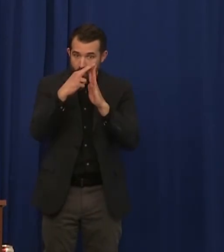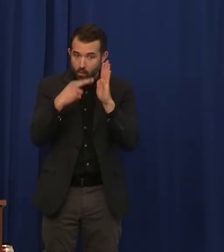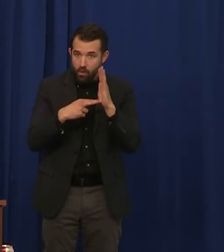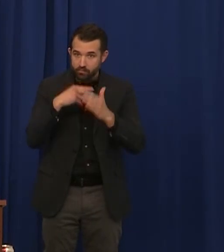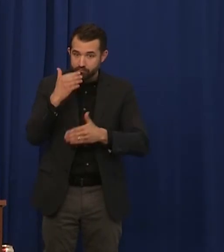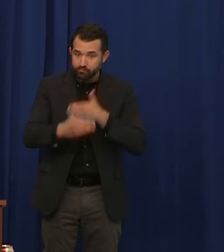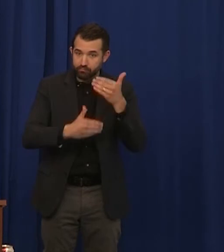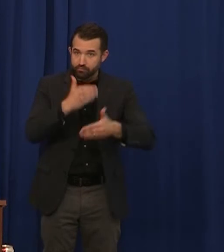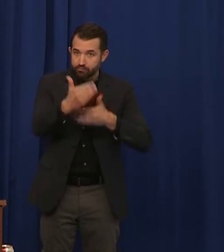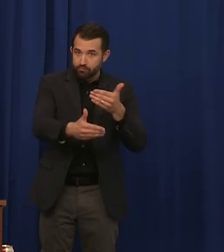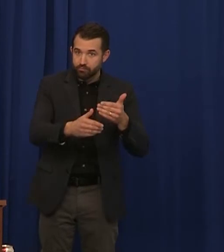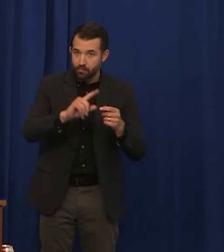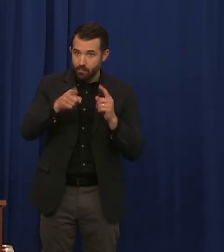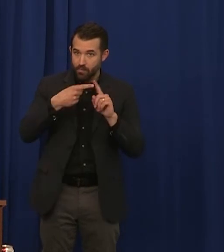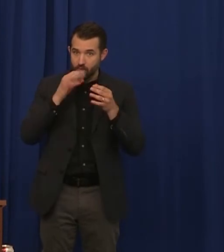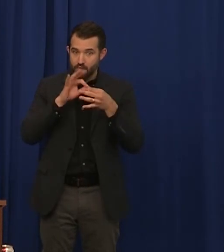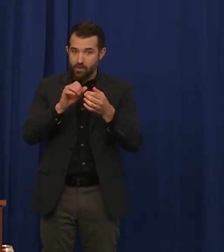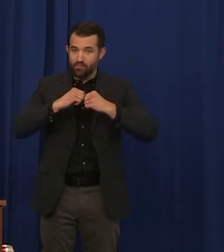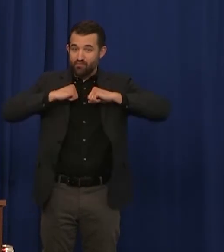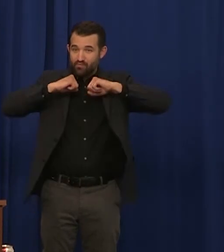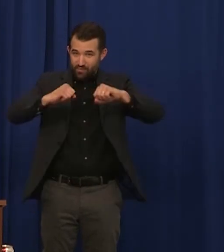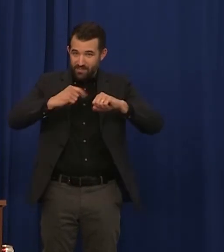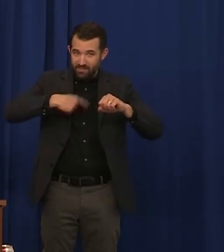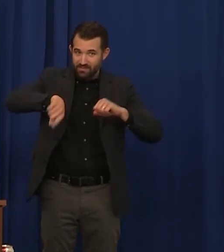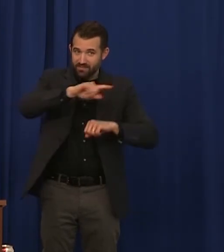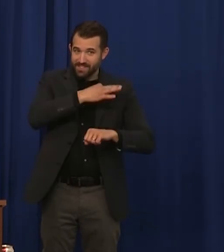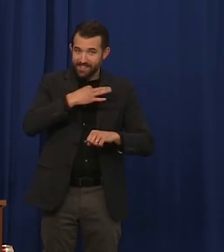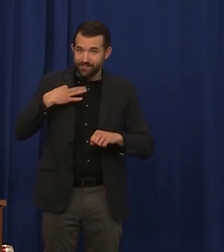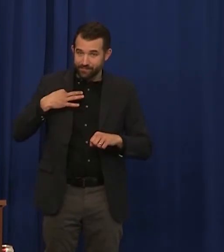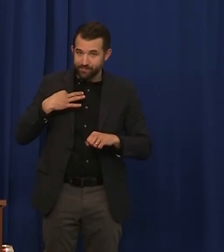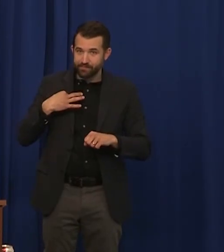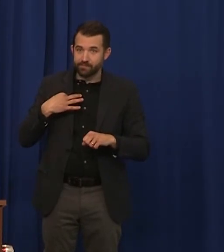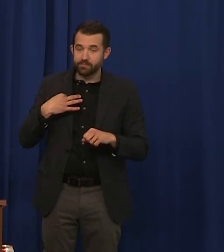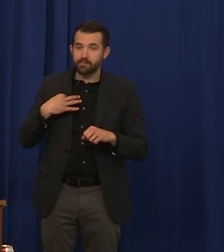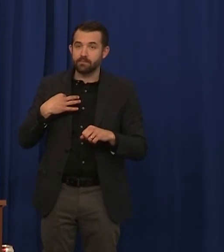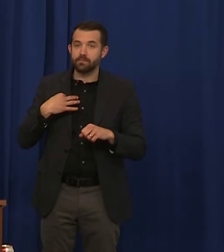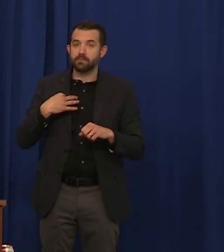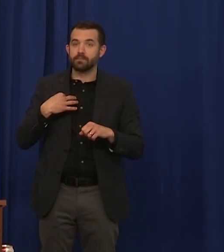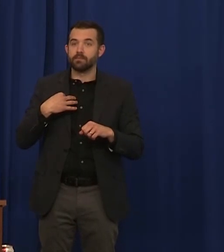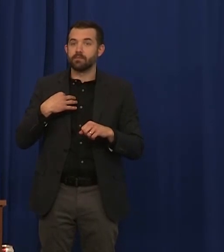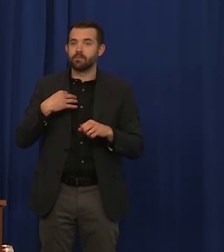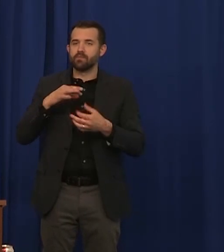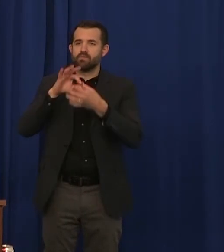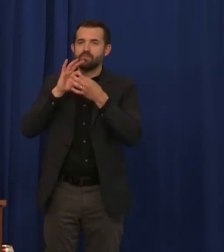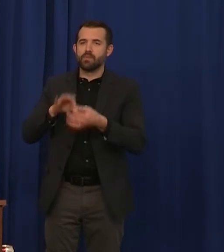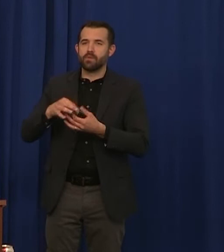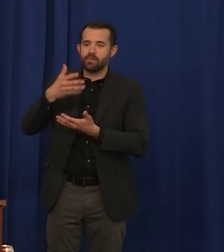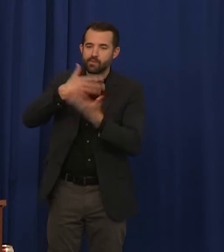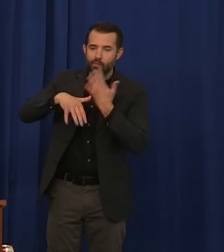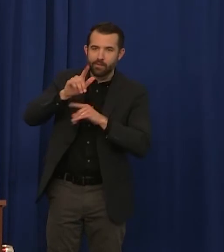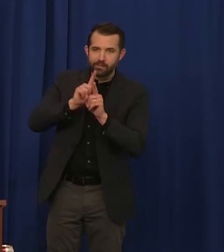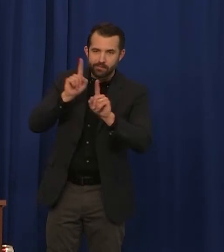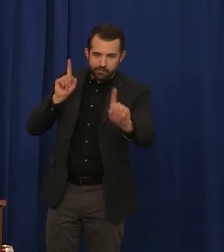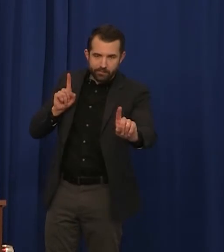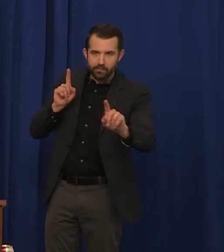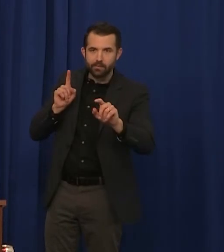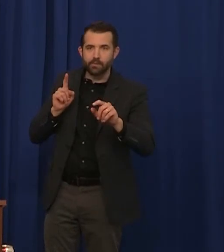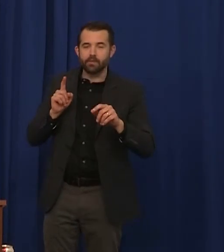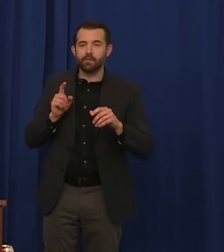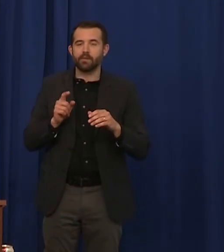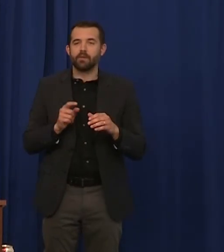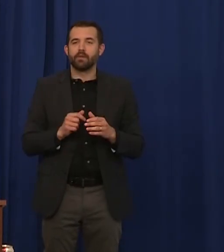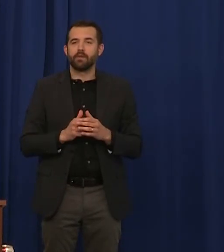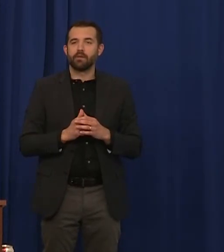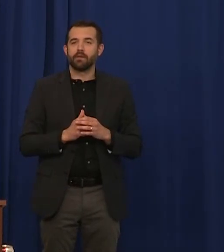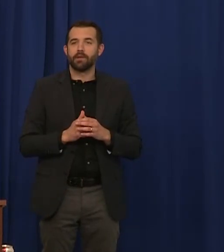suggesting, or any of the rules that have been put in place around social distancing, and who's